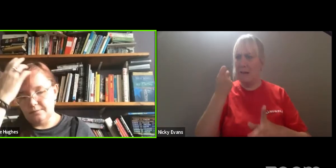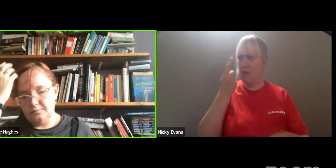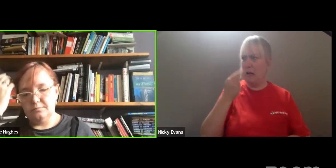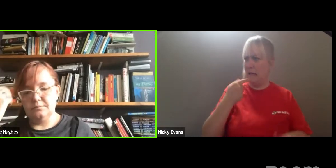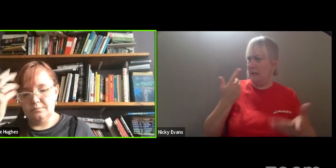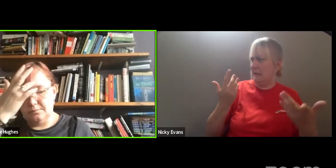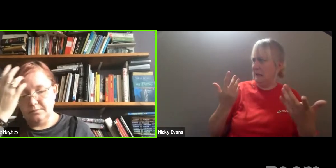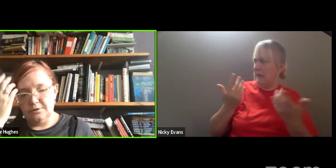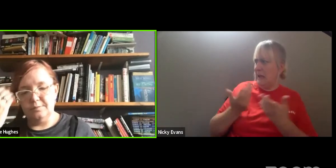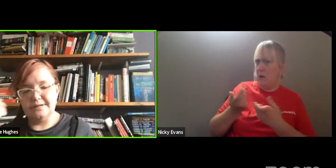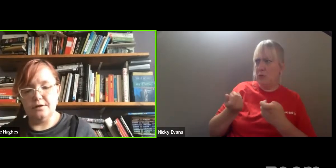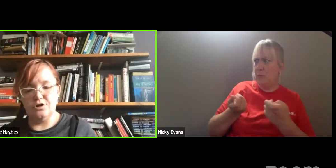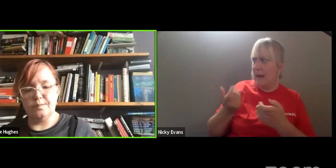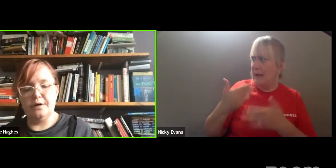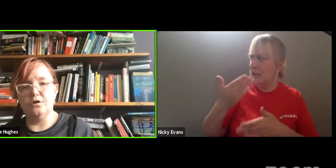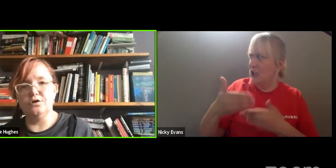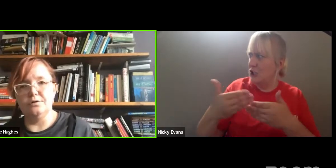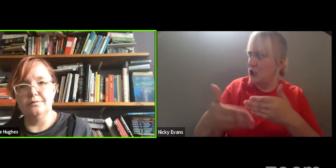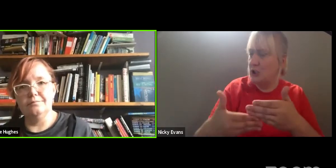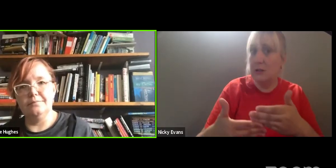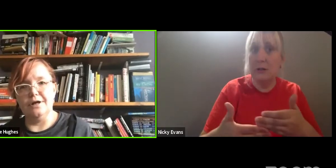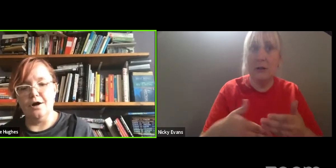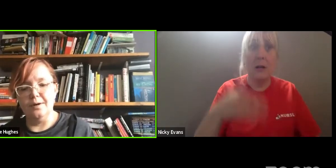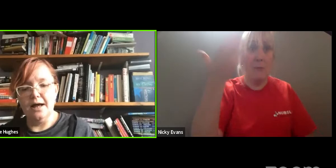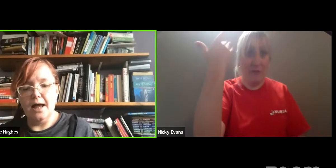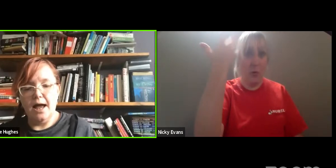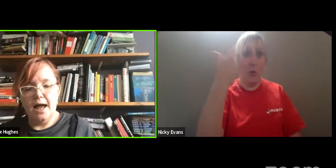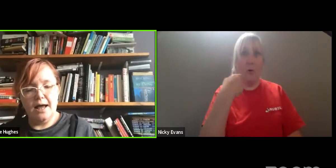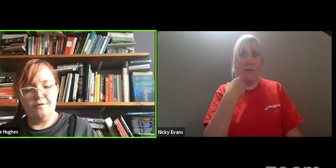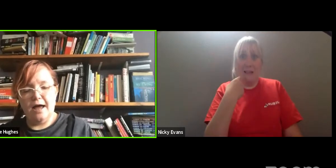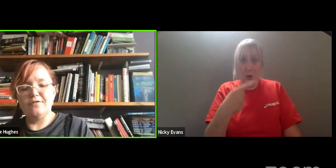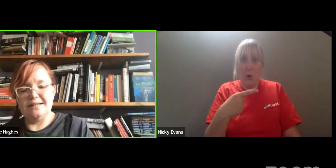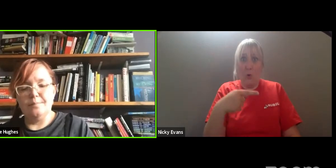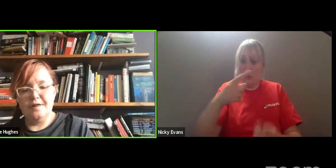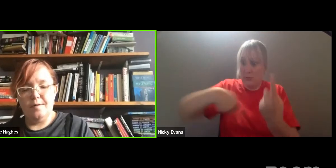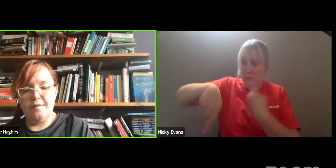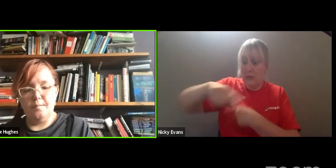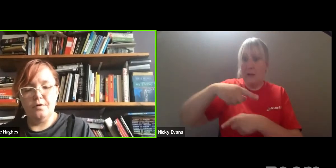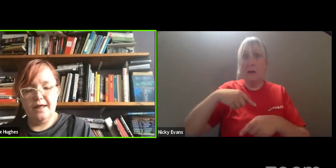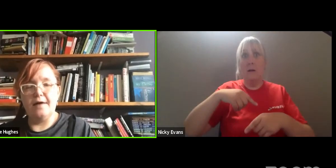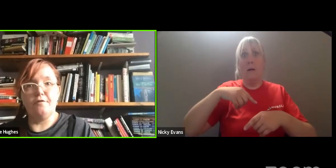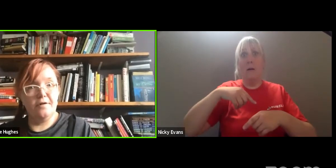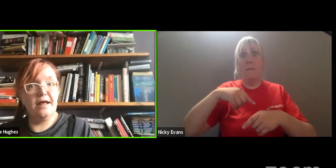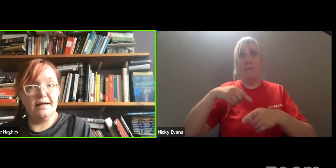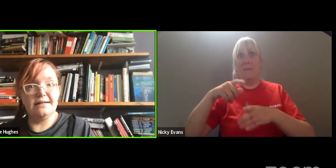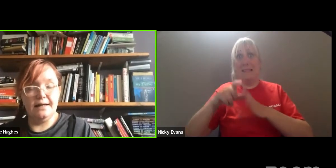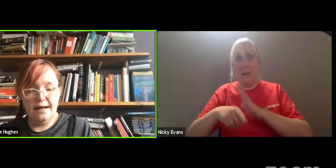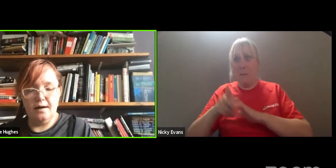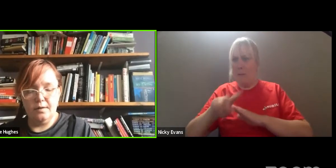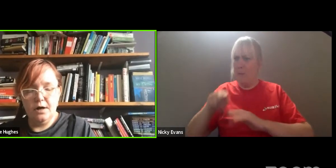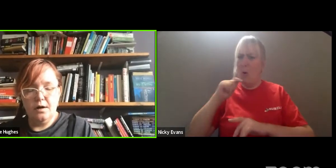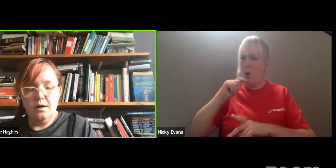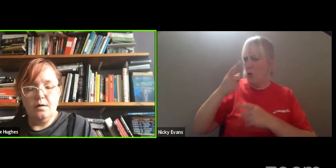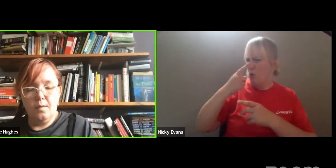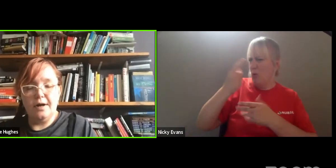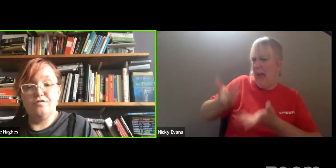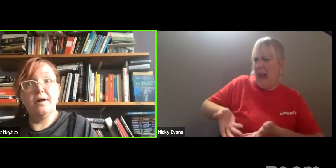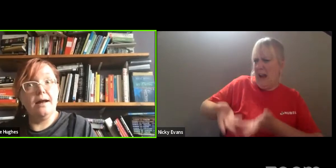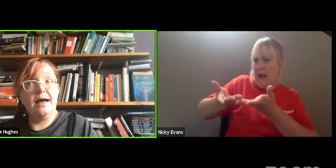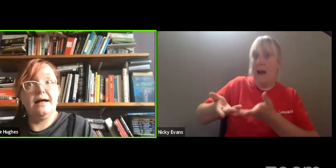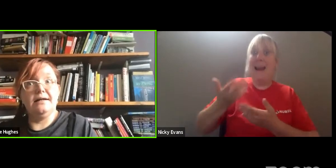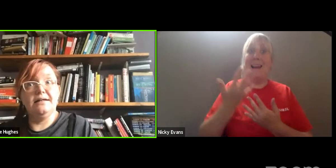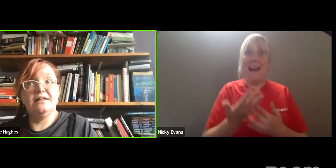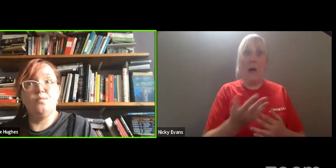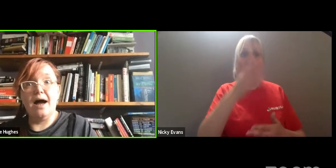And I said, well, you were telling us we could, you know. And I've got every sympathy with them, but they are seeing now what it's